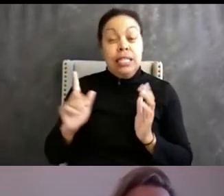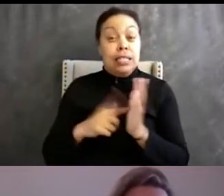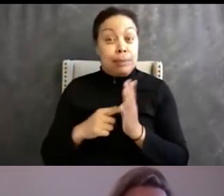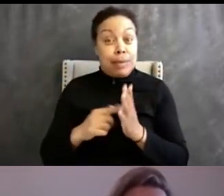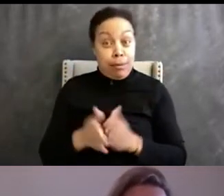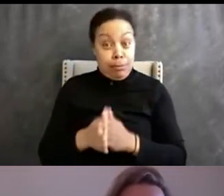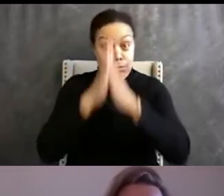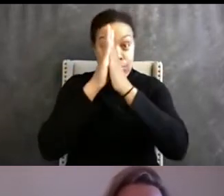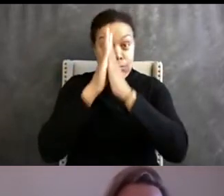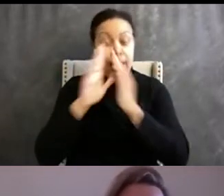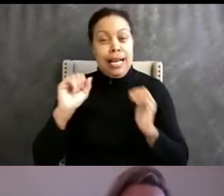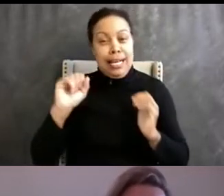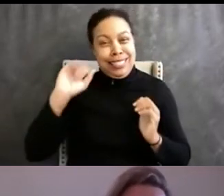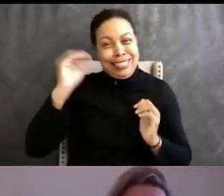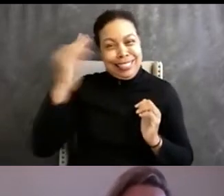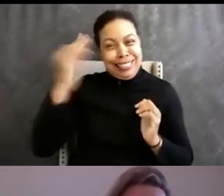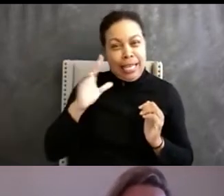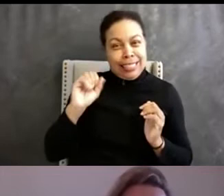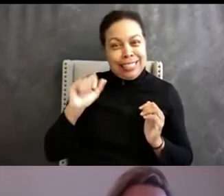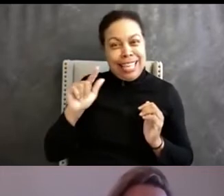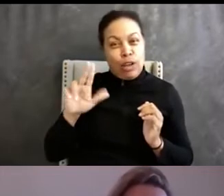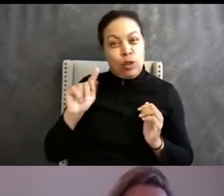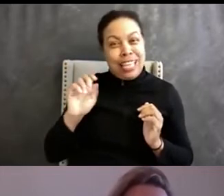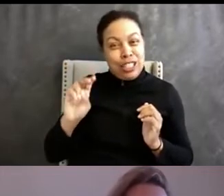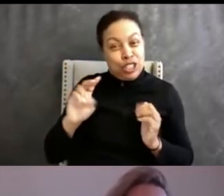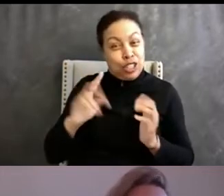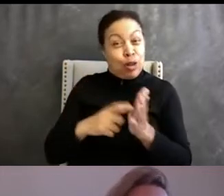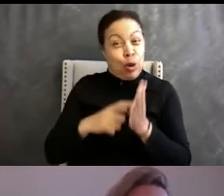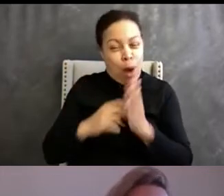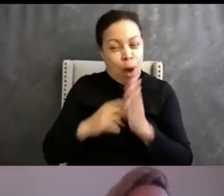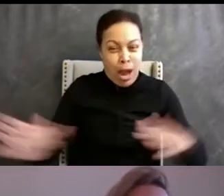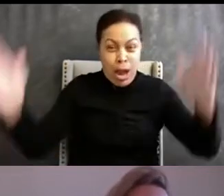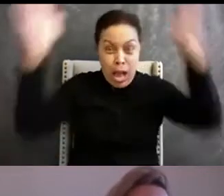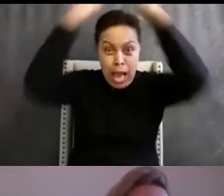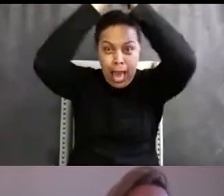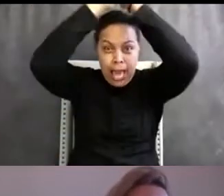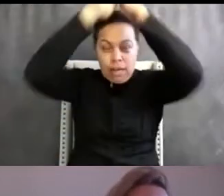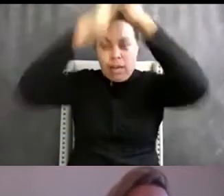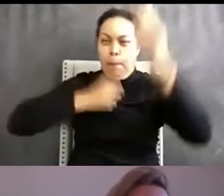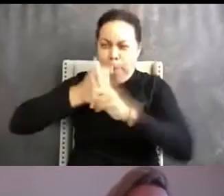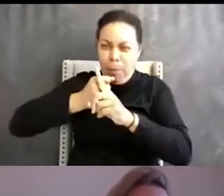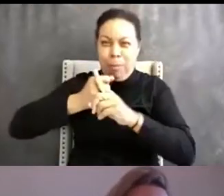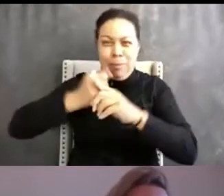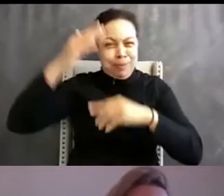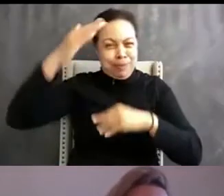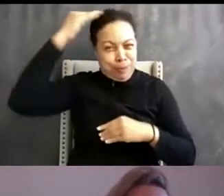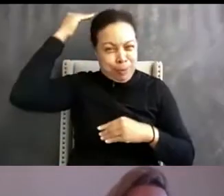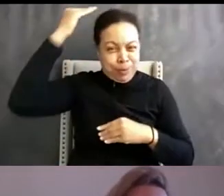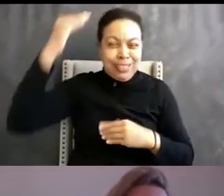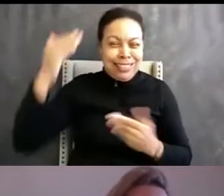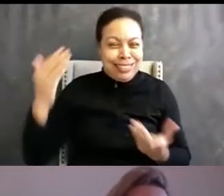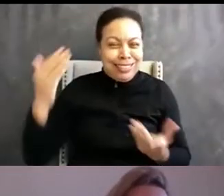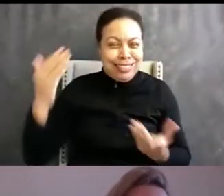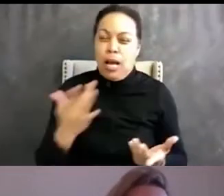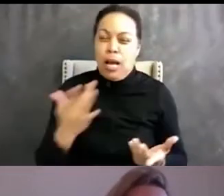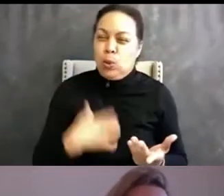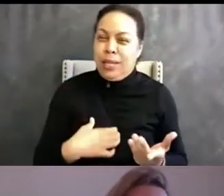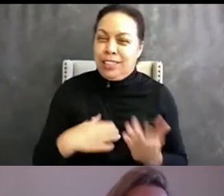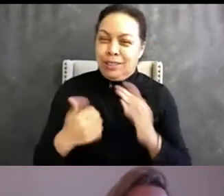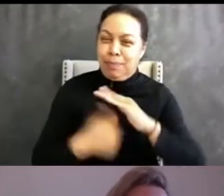like slamming on the ceiling. And so I would love for a taller basement